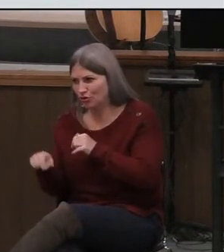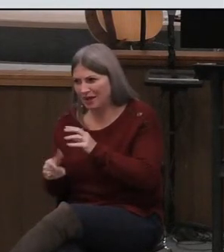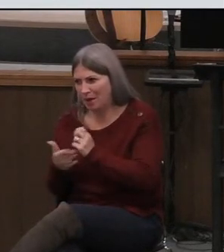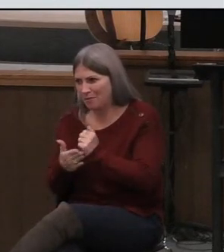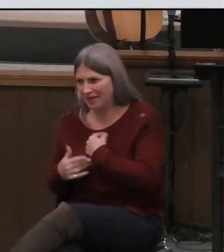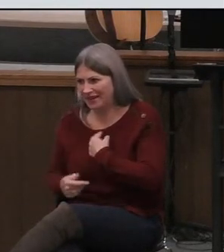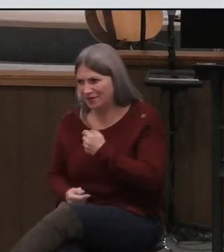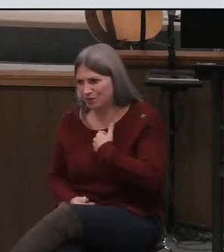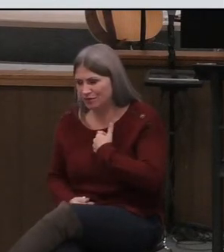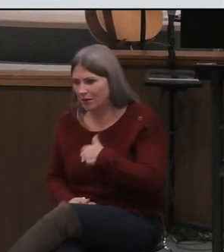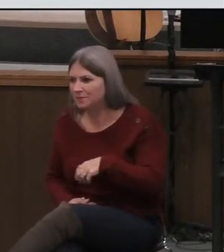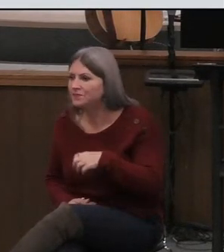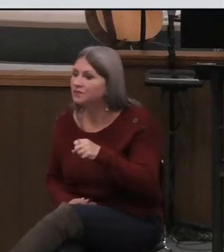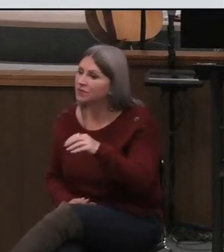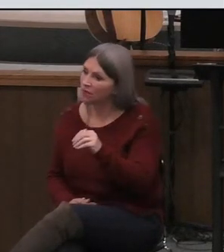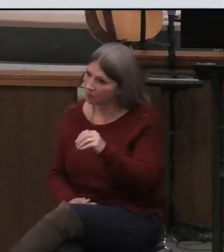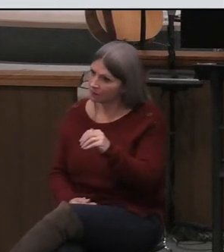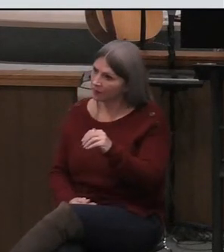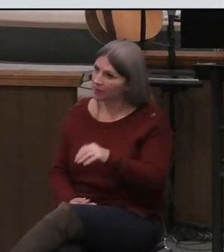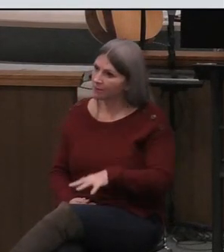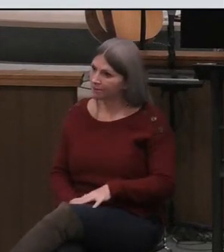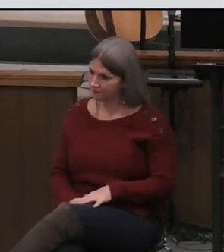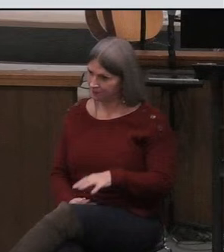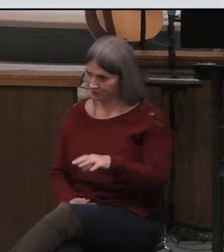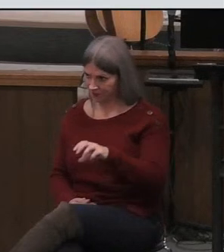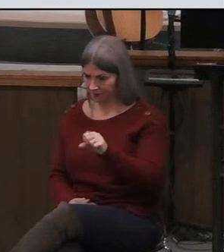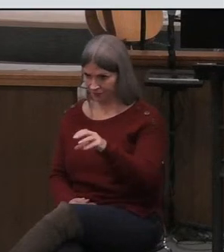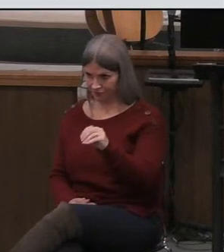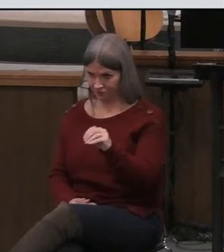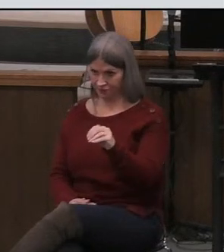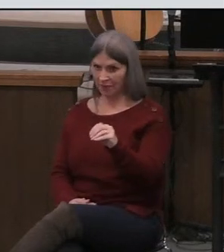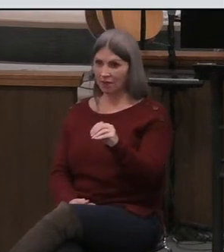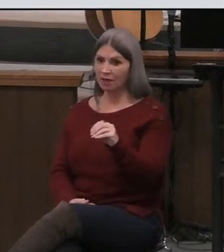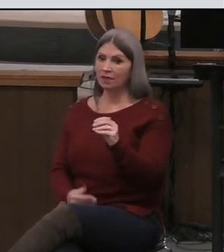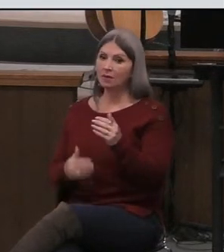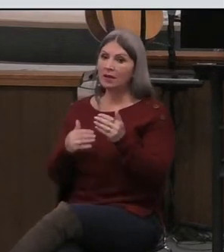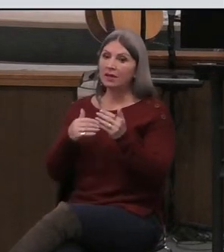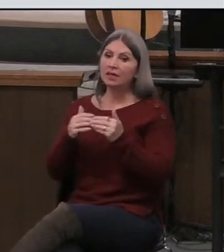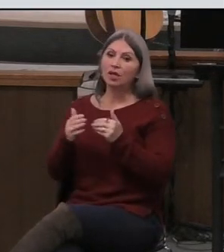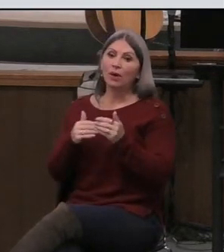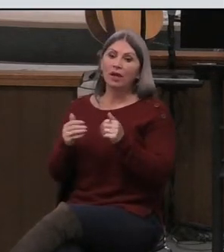do in some Pentecostal churches.